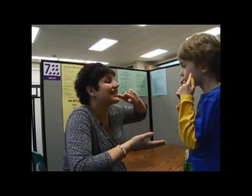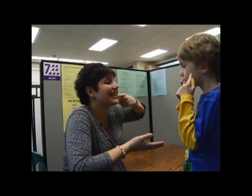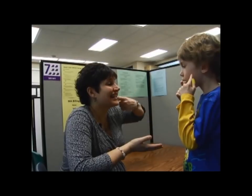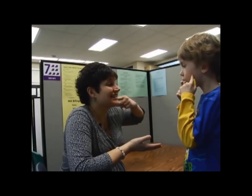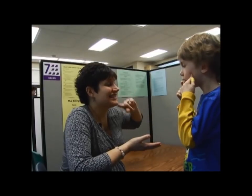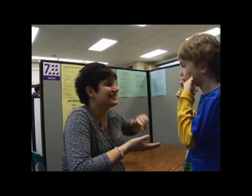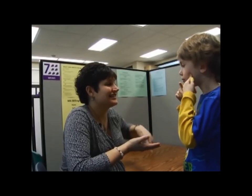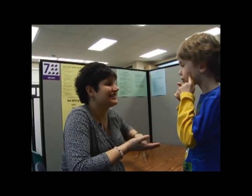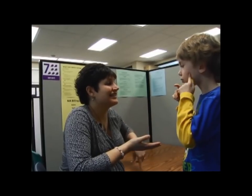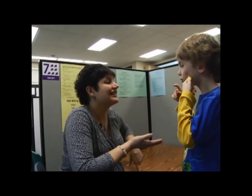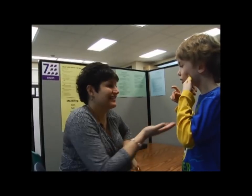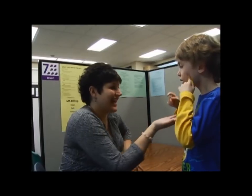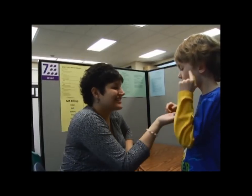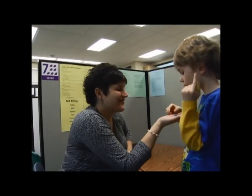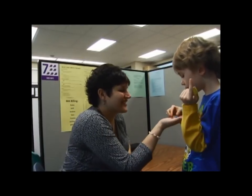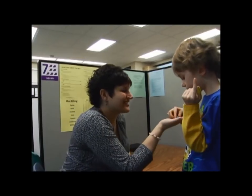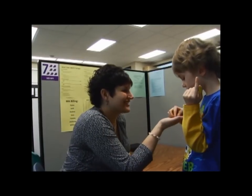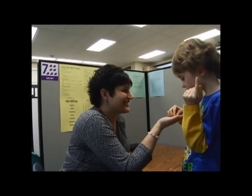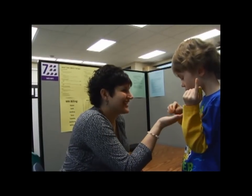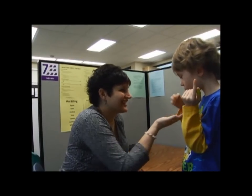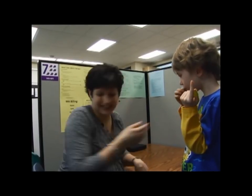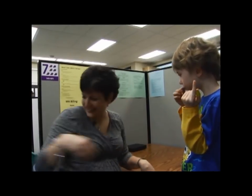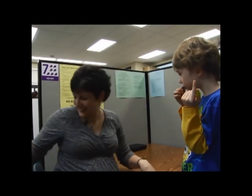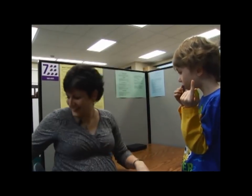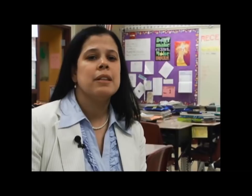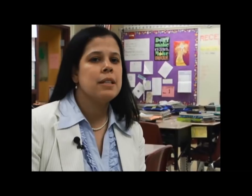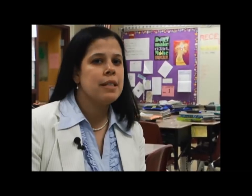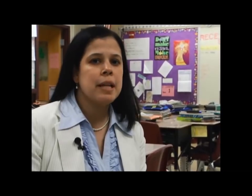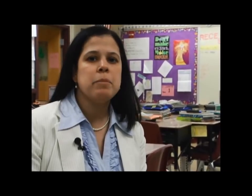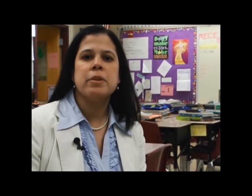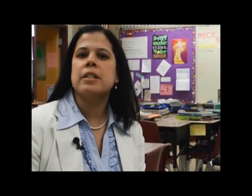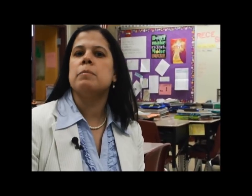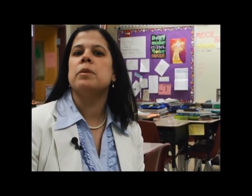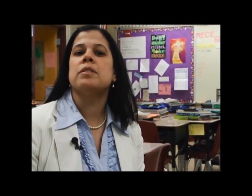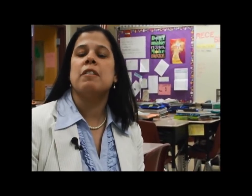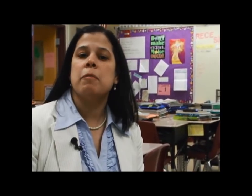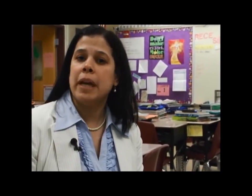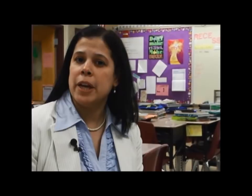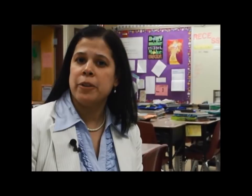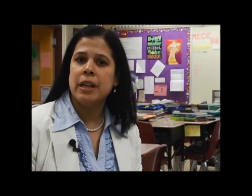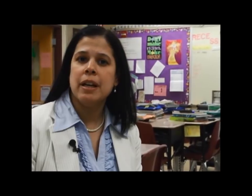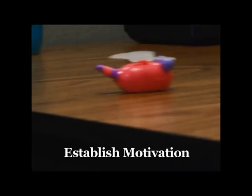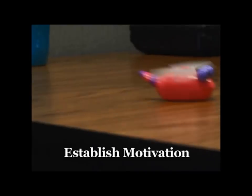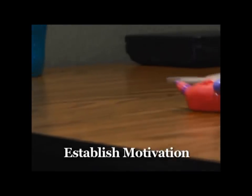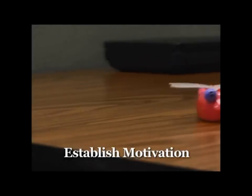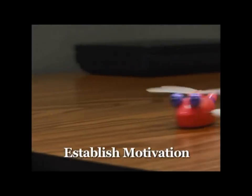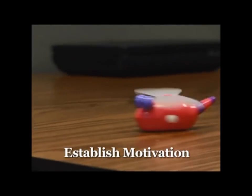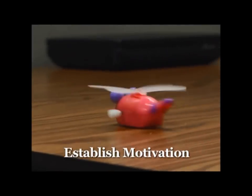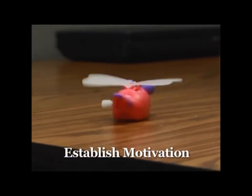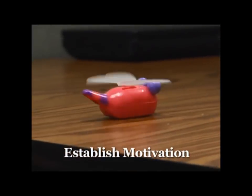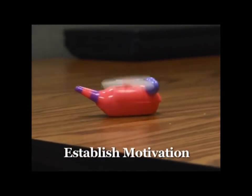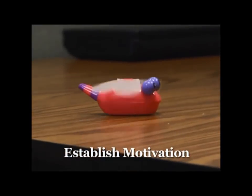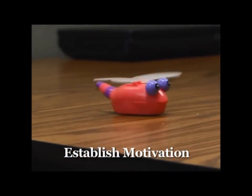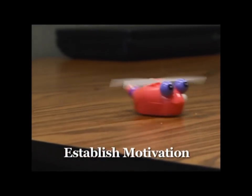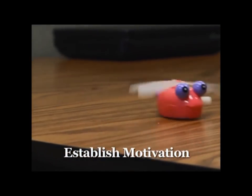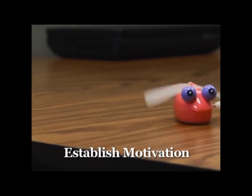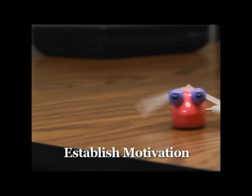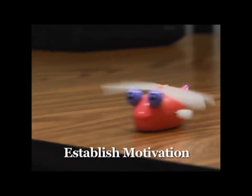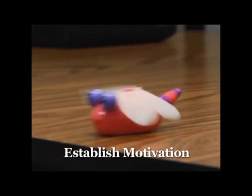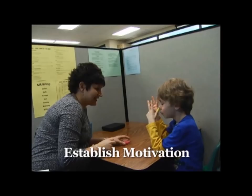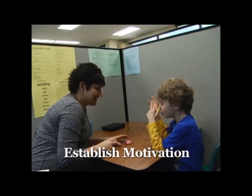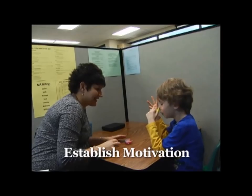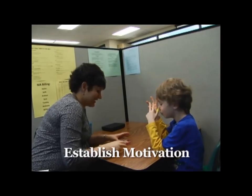skills. Candy. For sign response forms, the same principles of pairing, modeling, and